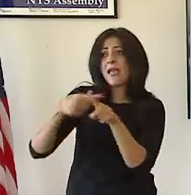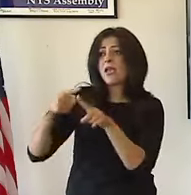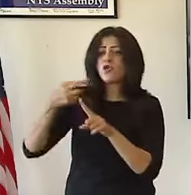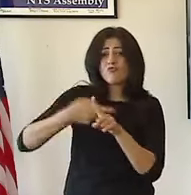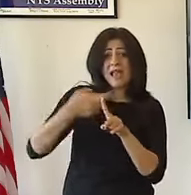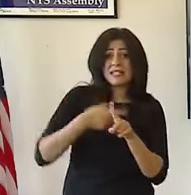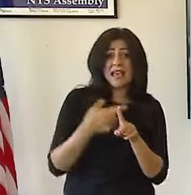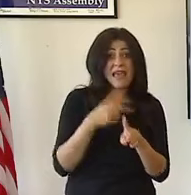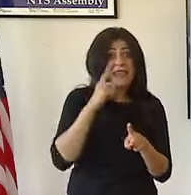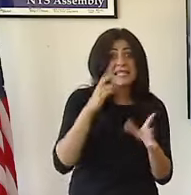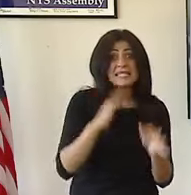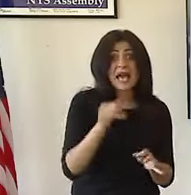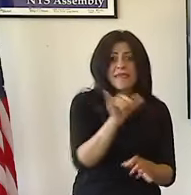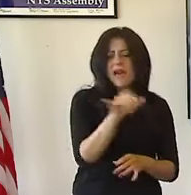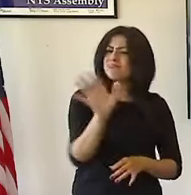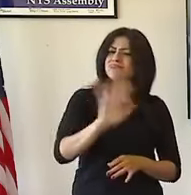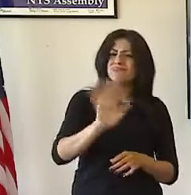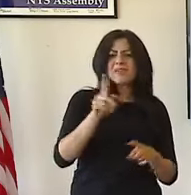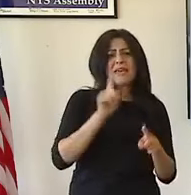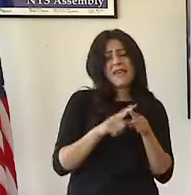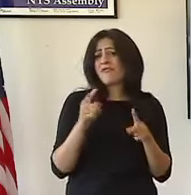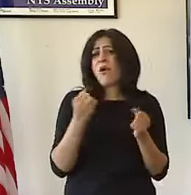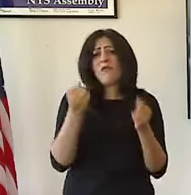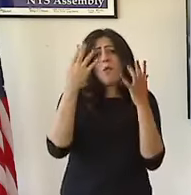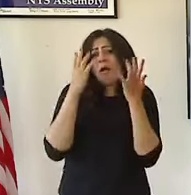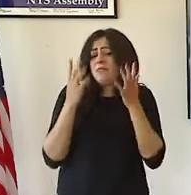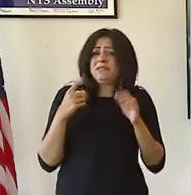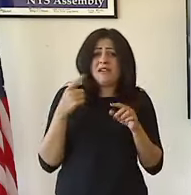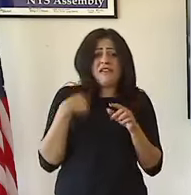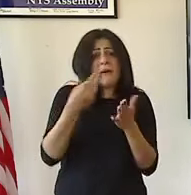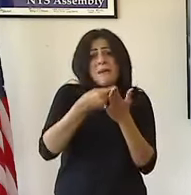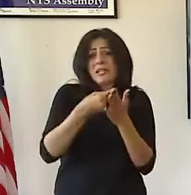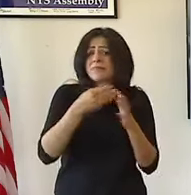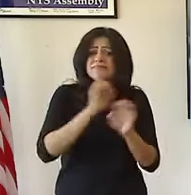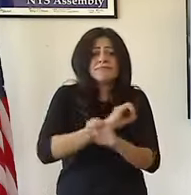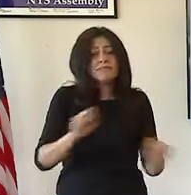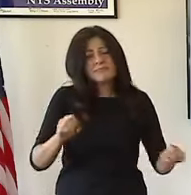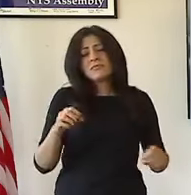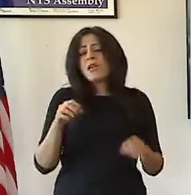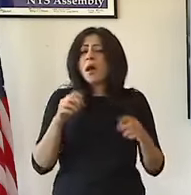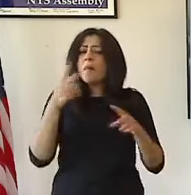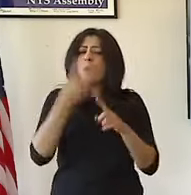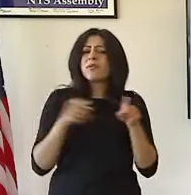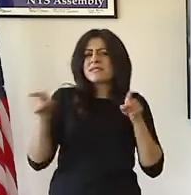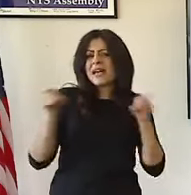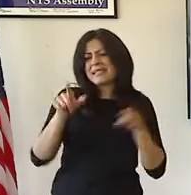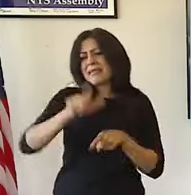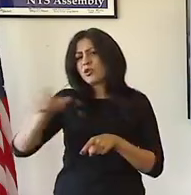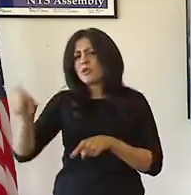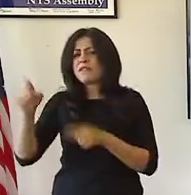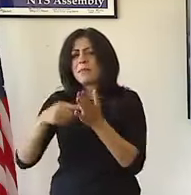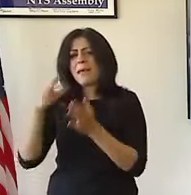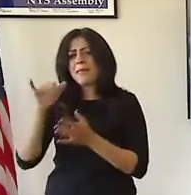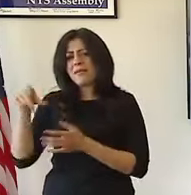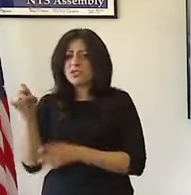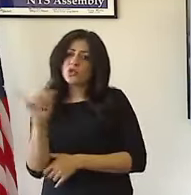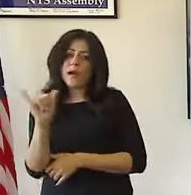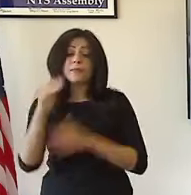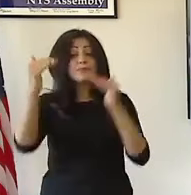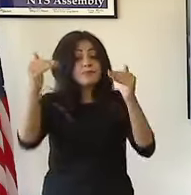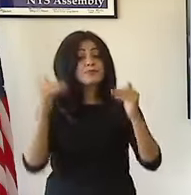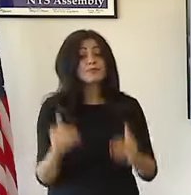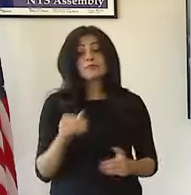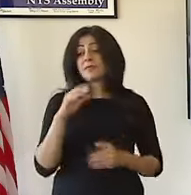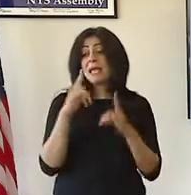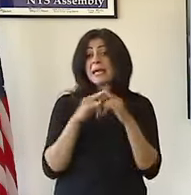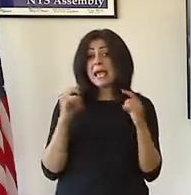choices, and we need to be respectful to the extent we can. Both sides. The landlord needs to pay his bills or her bills as well. John, do camps have to social distance?